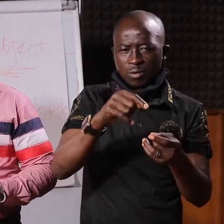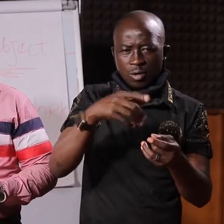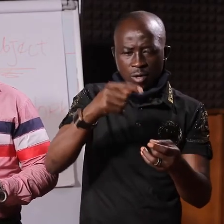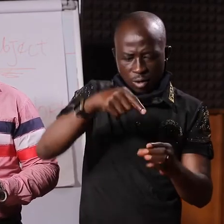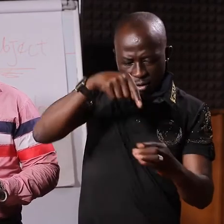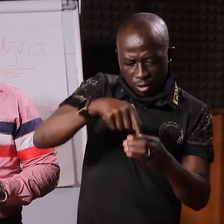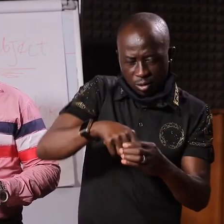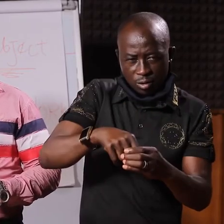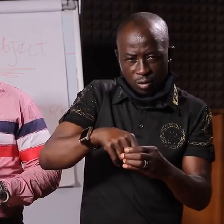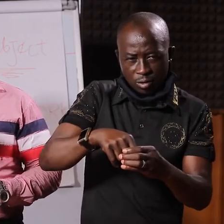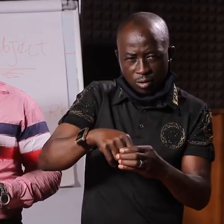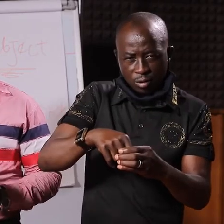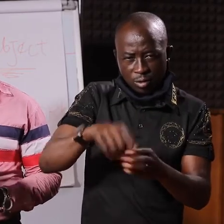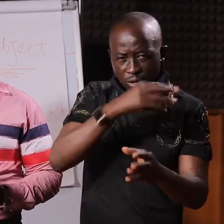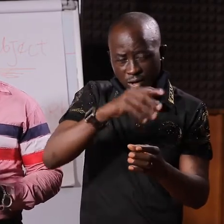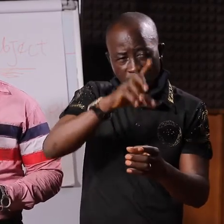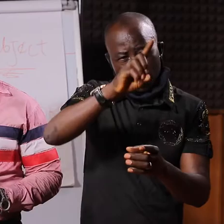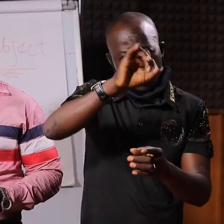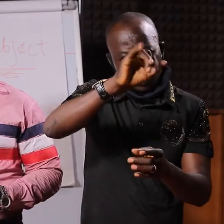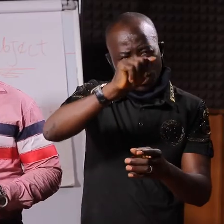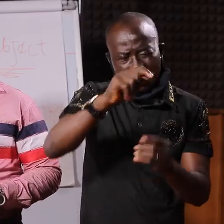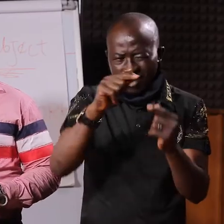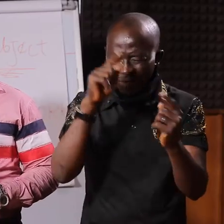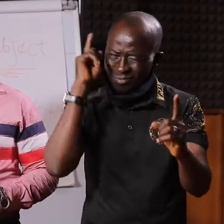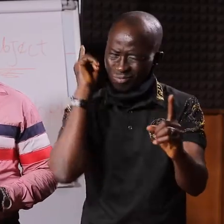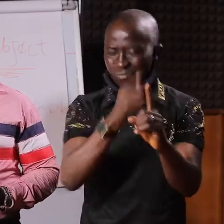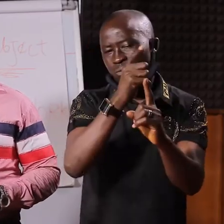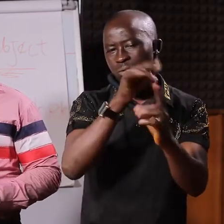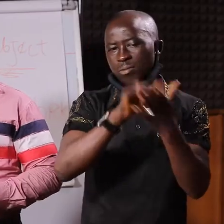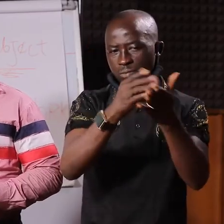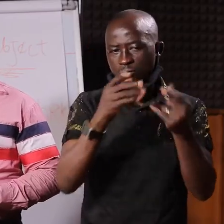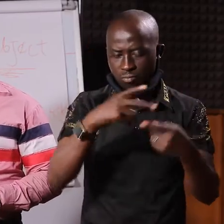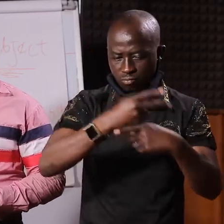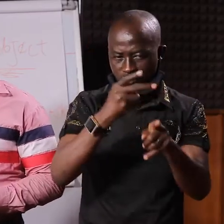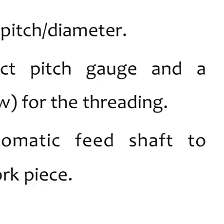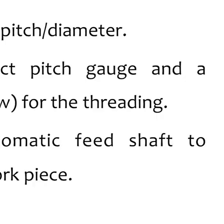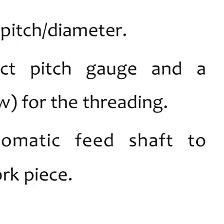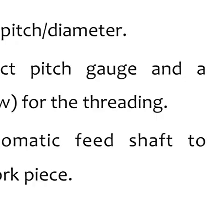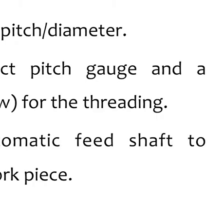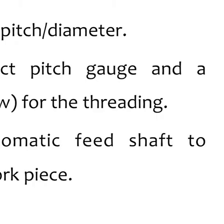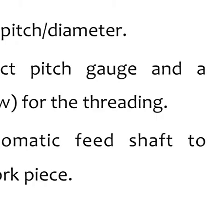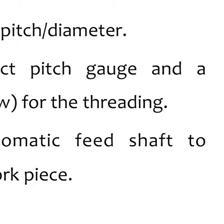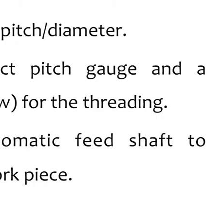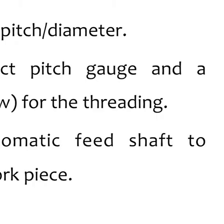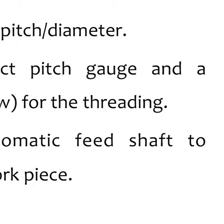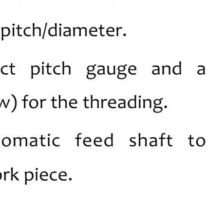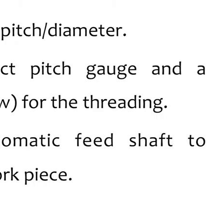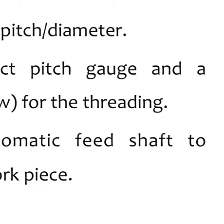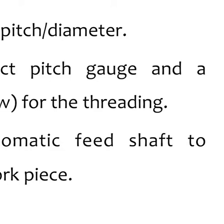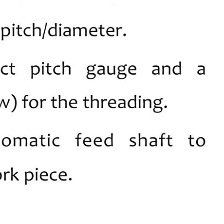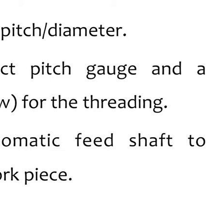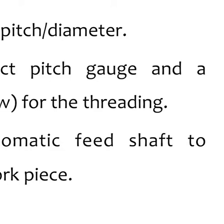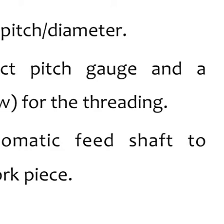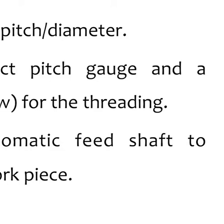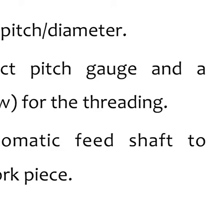pitch and the diameter, exact diameter that you need to produce on the thread. So select the correct